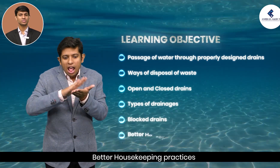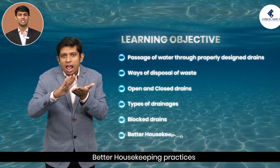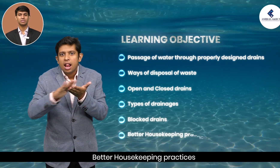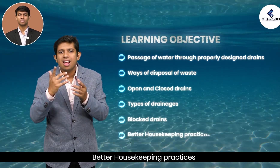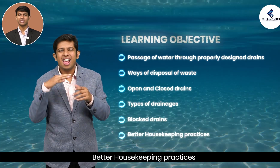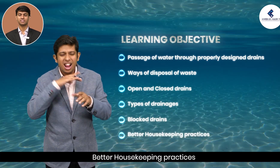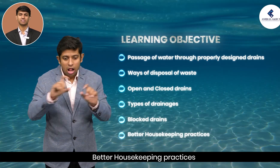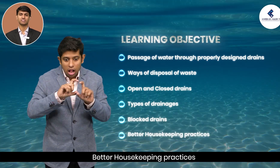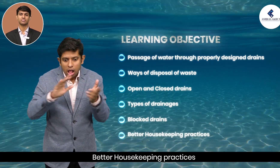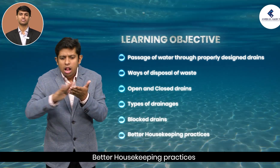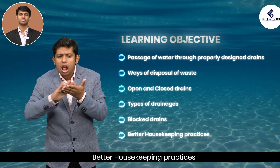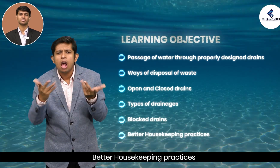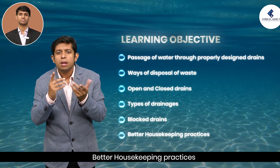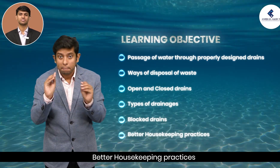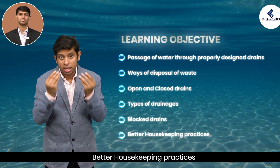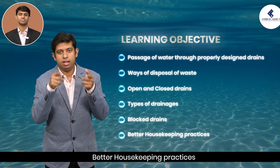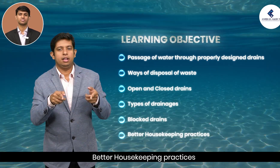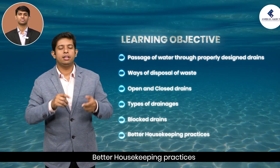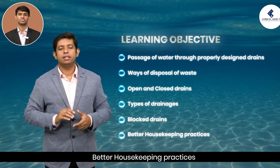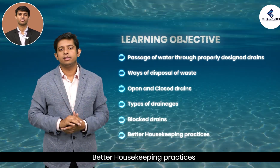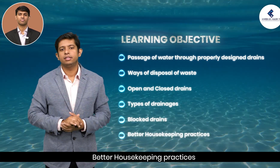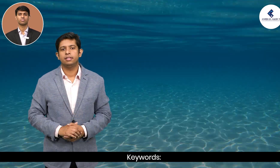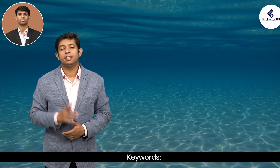better housekeeping practices.